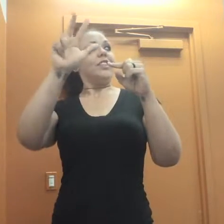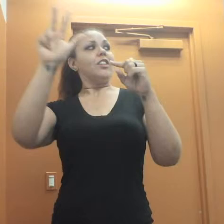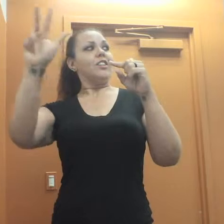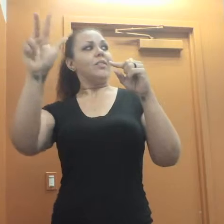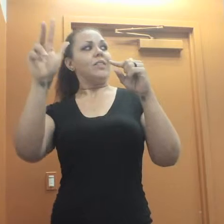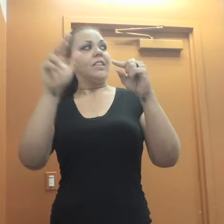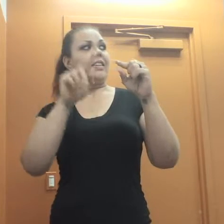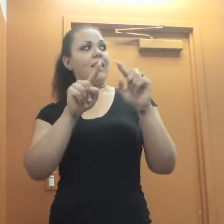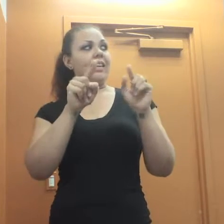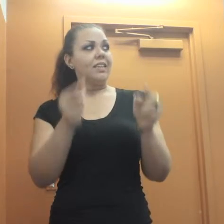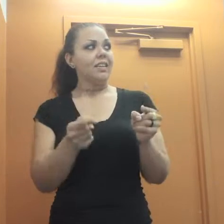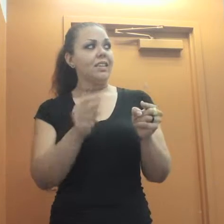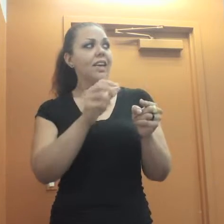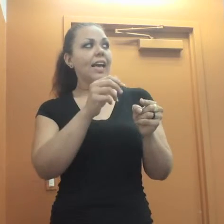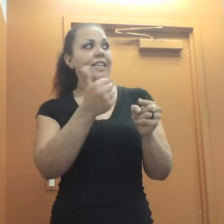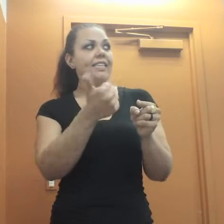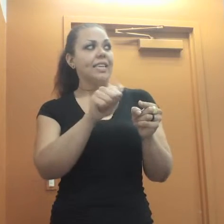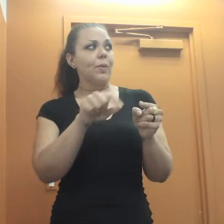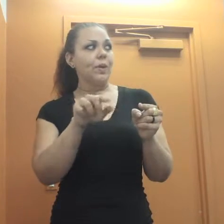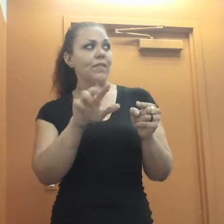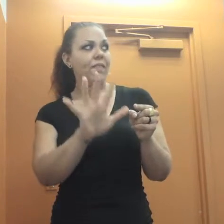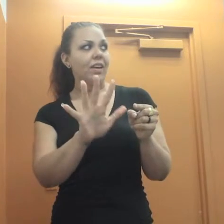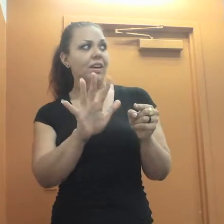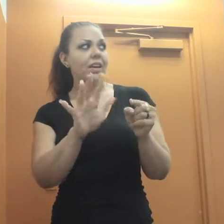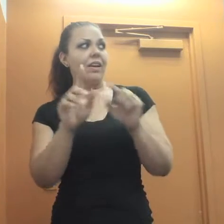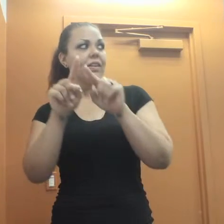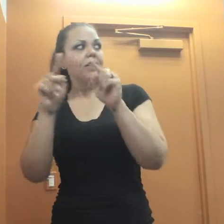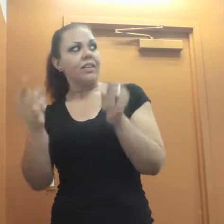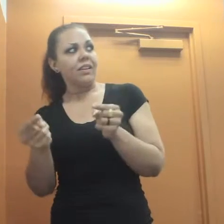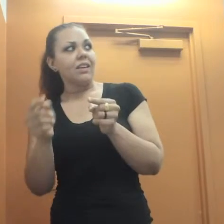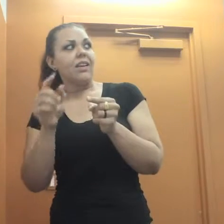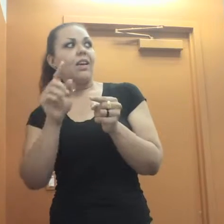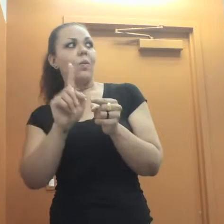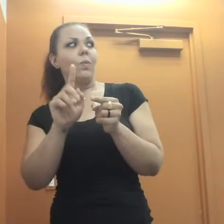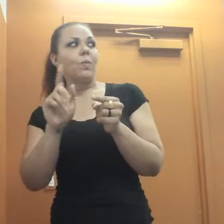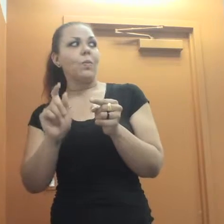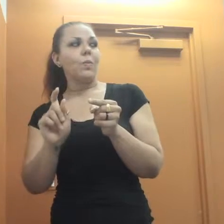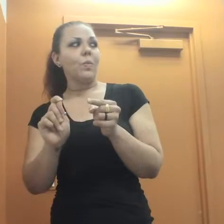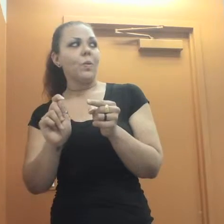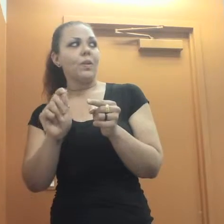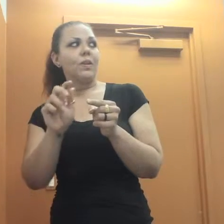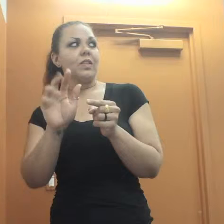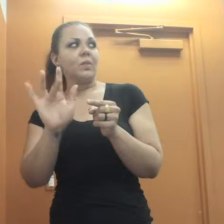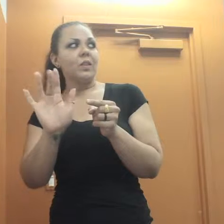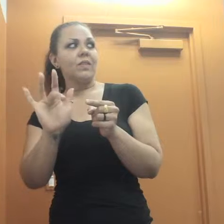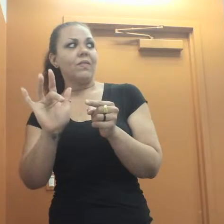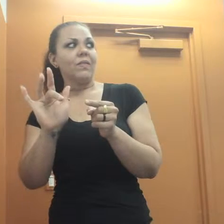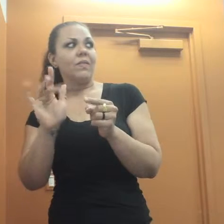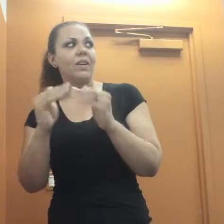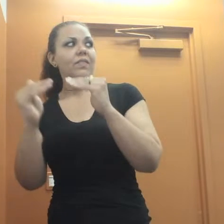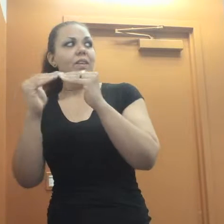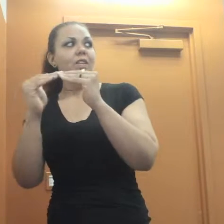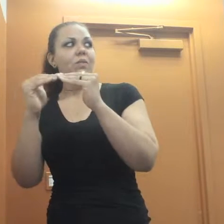0.178 is not the answer to the problem. That number does not equal the concentration of